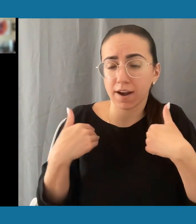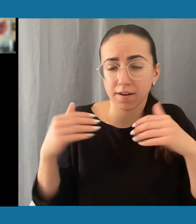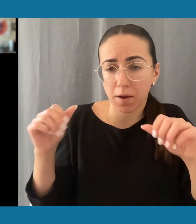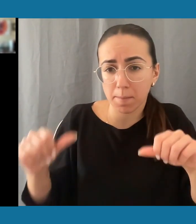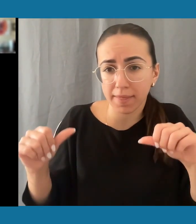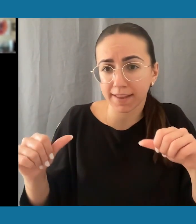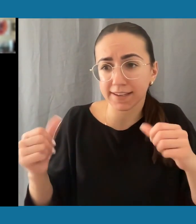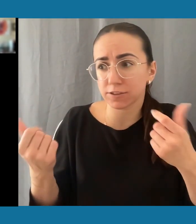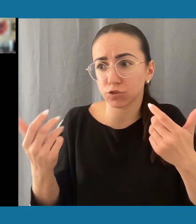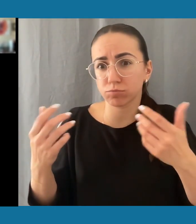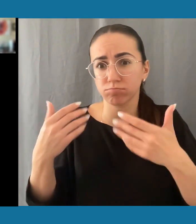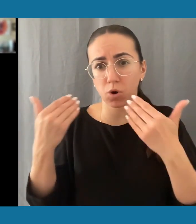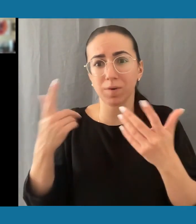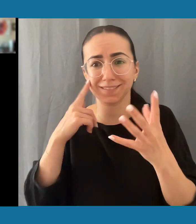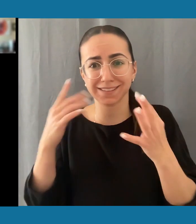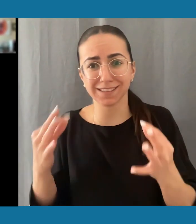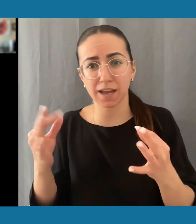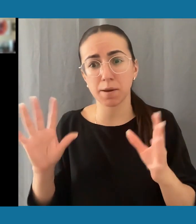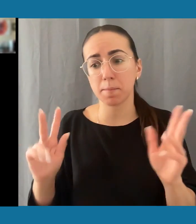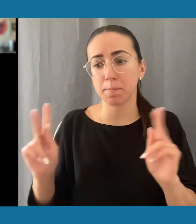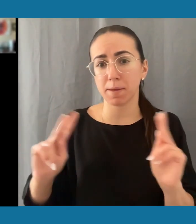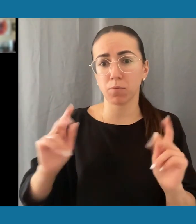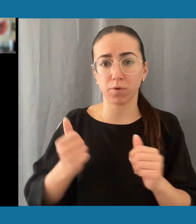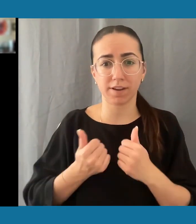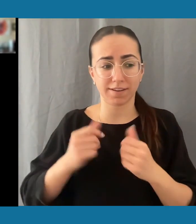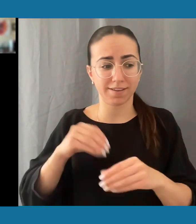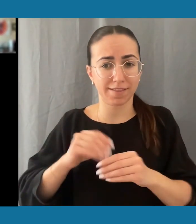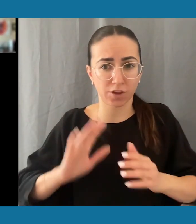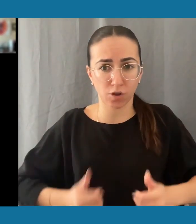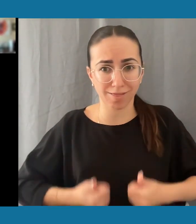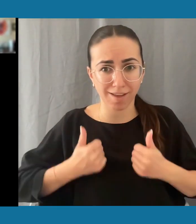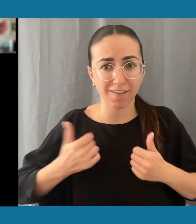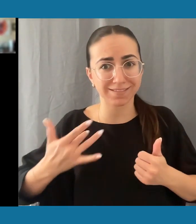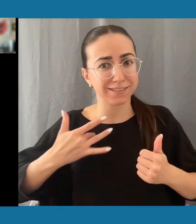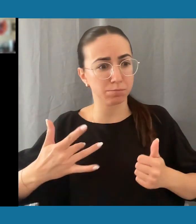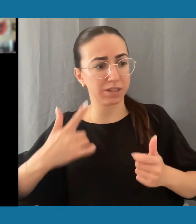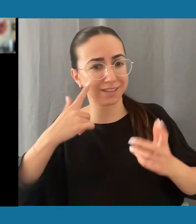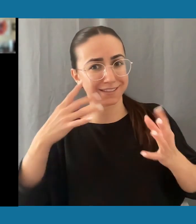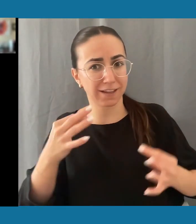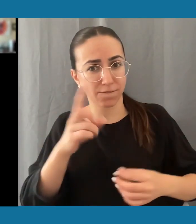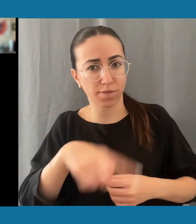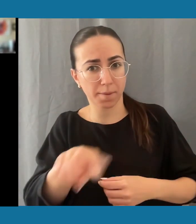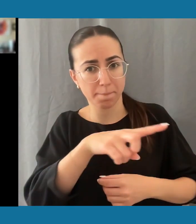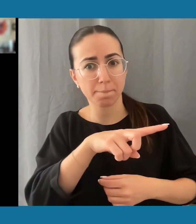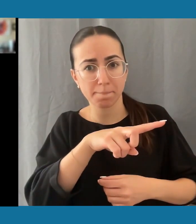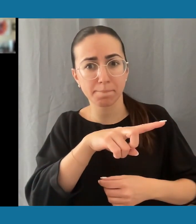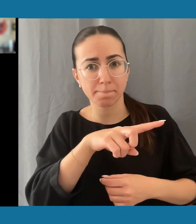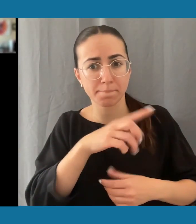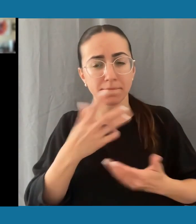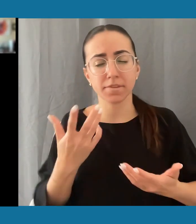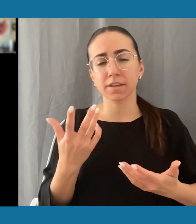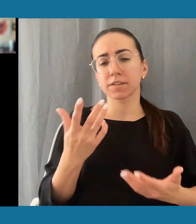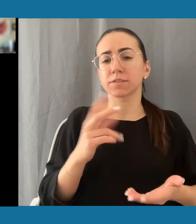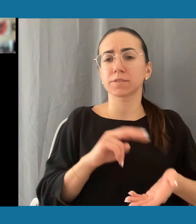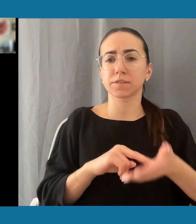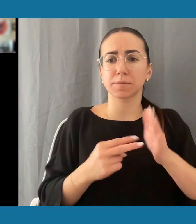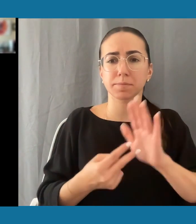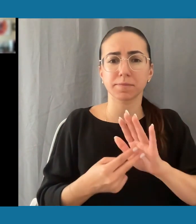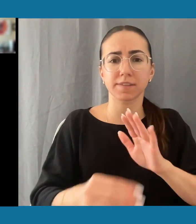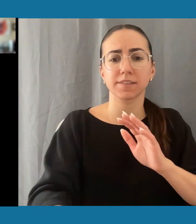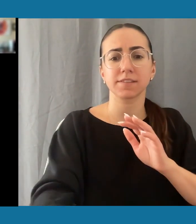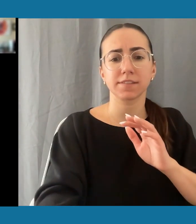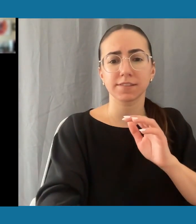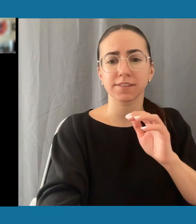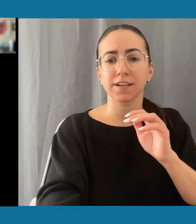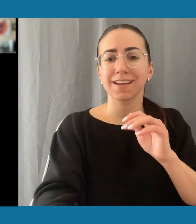have kind of always made those decisions for them. So it's not necessarily that they don't have the capacity to make their own